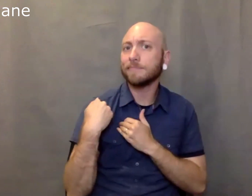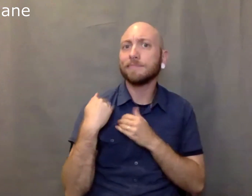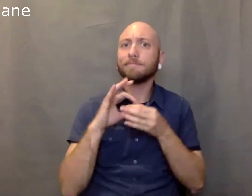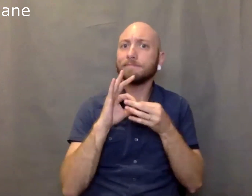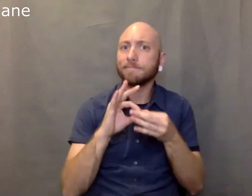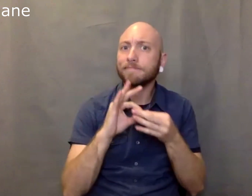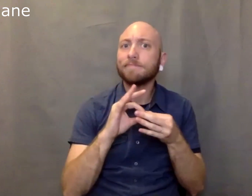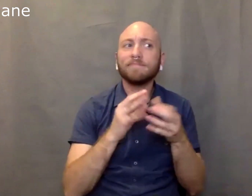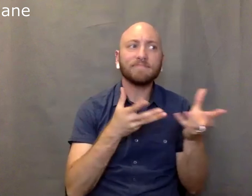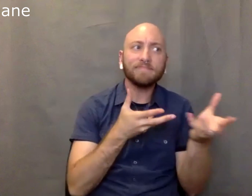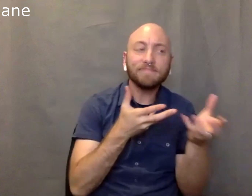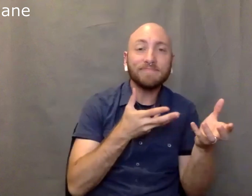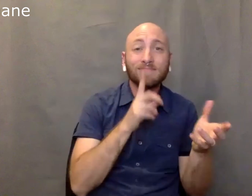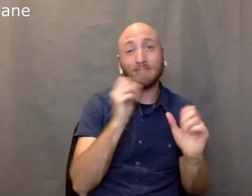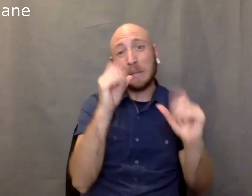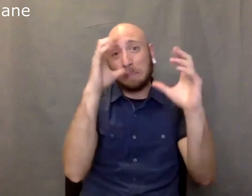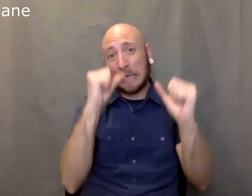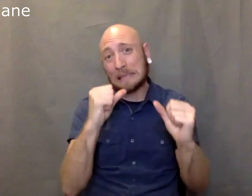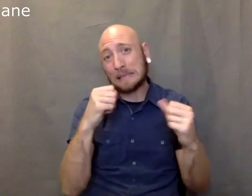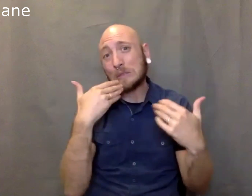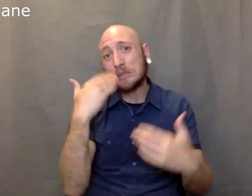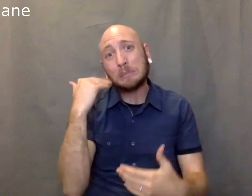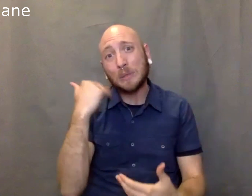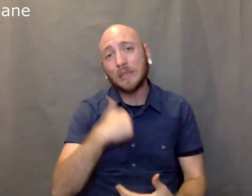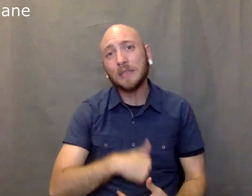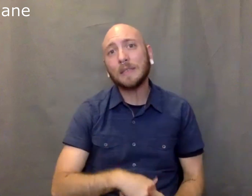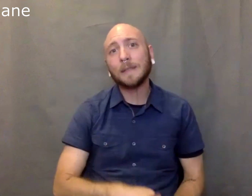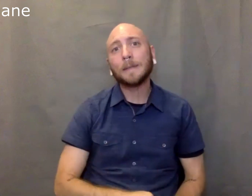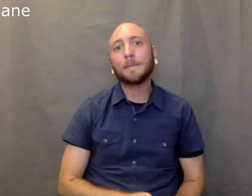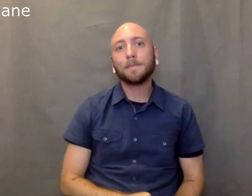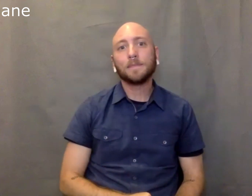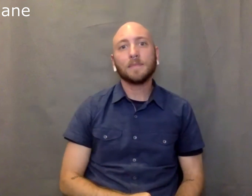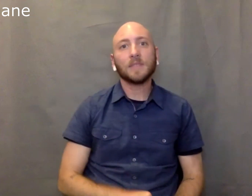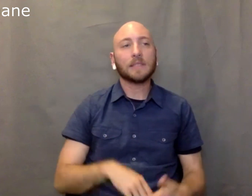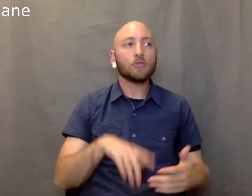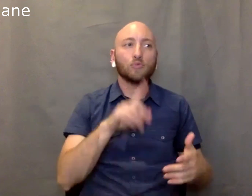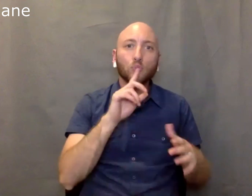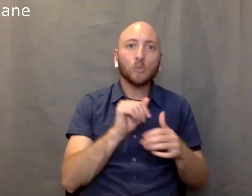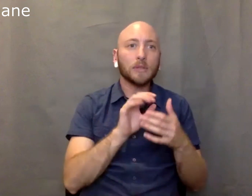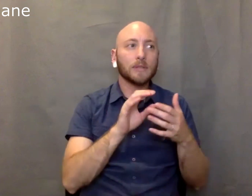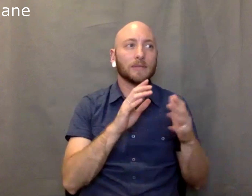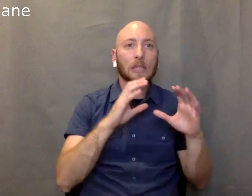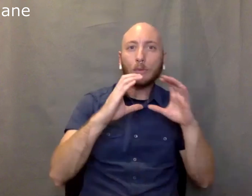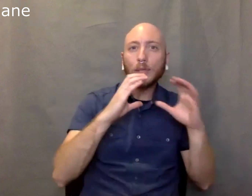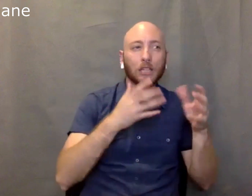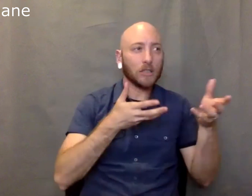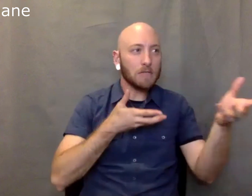amazing. It's been really good having that consistent connection or that communication, I should say, with my